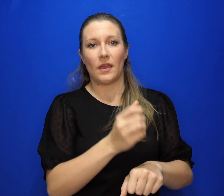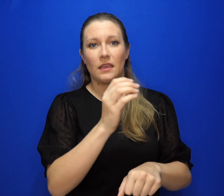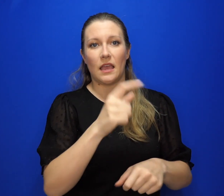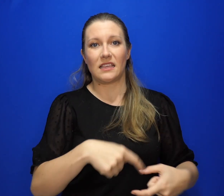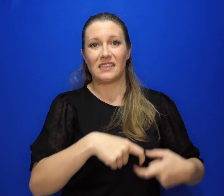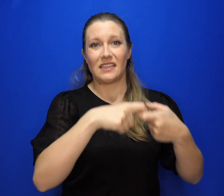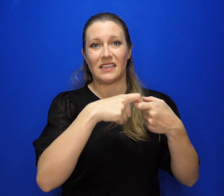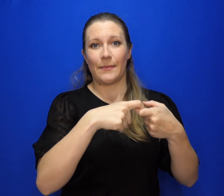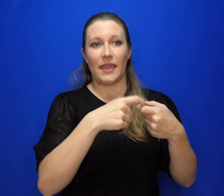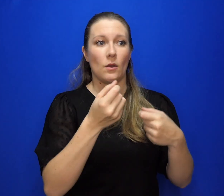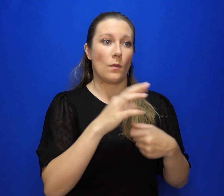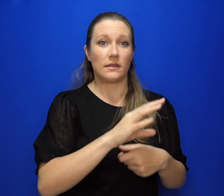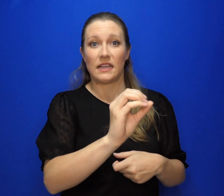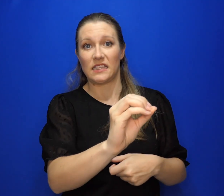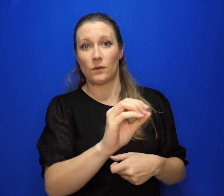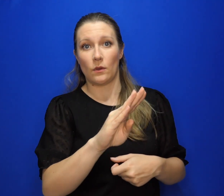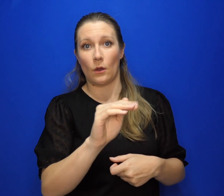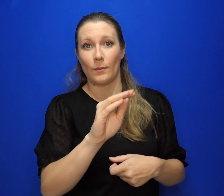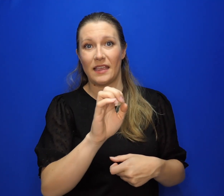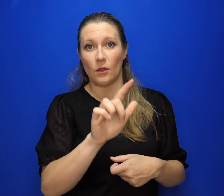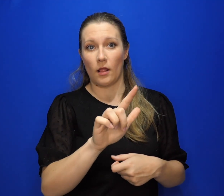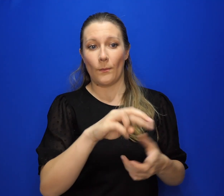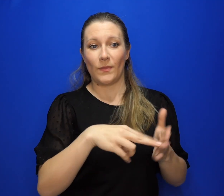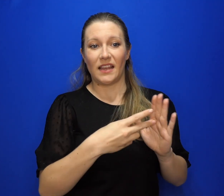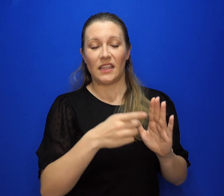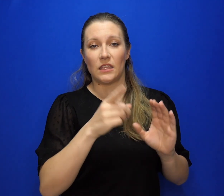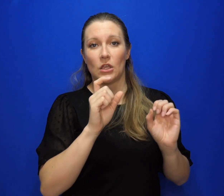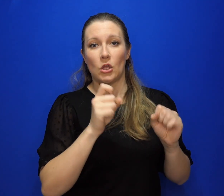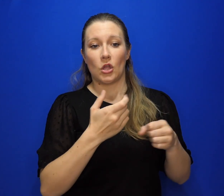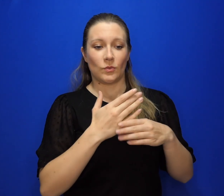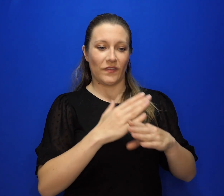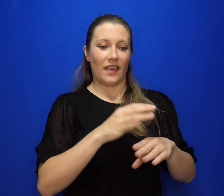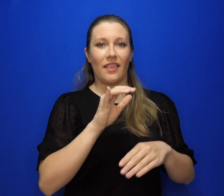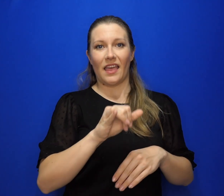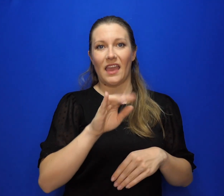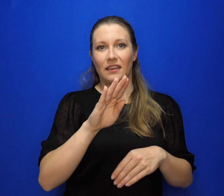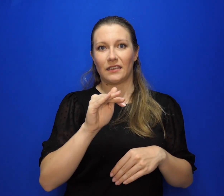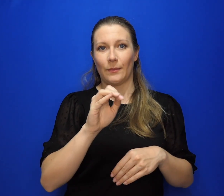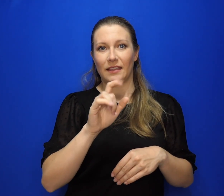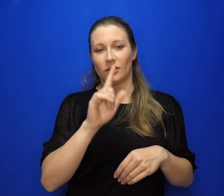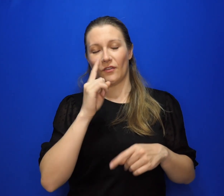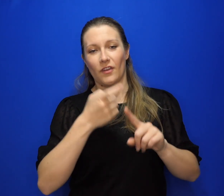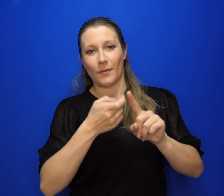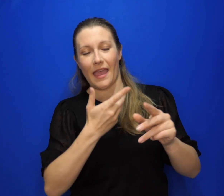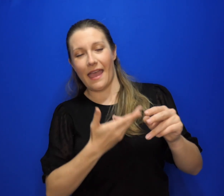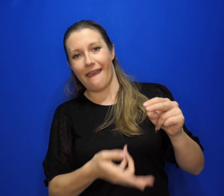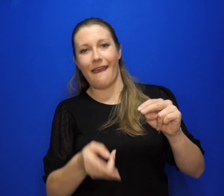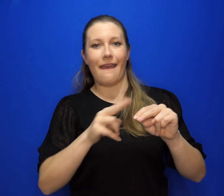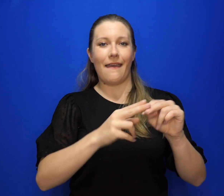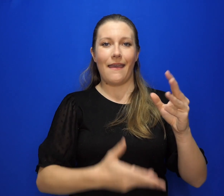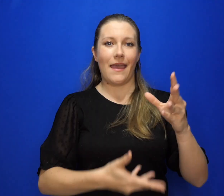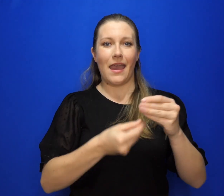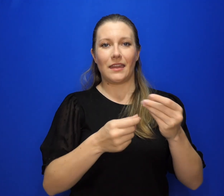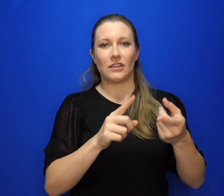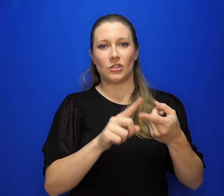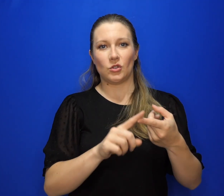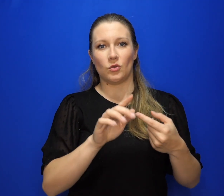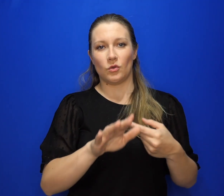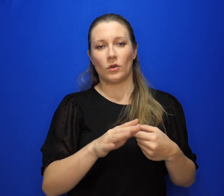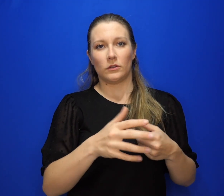which could prevent that basal from building behind this large dose, allowing some of that bolus to just be replaced. Yeah.